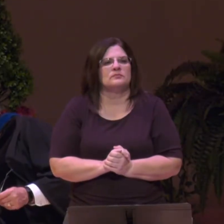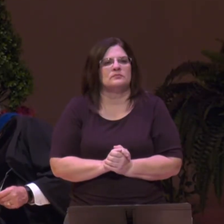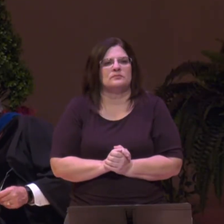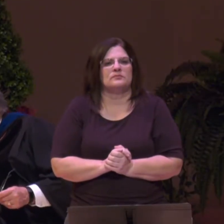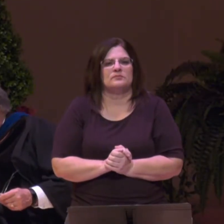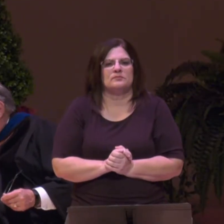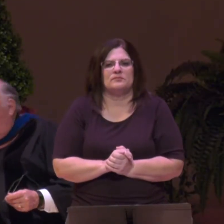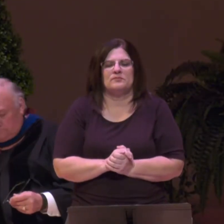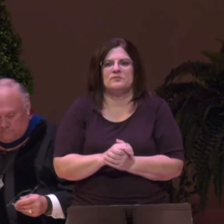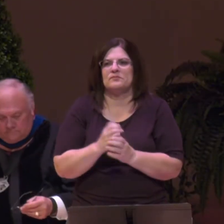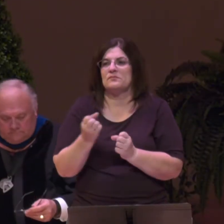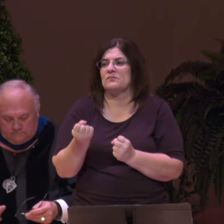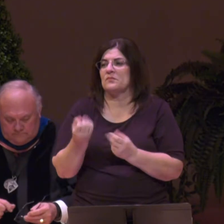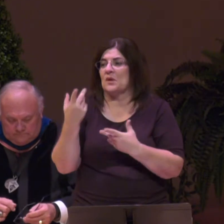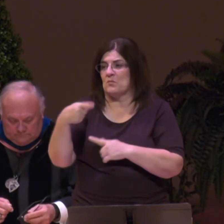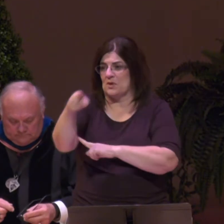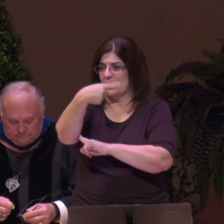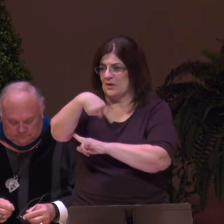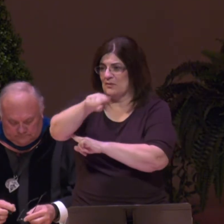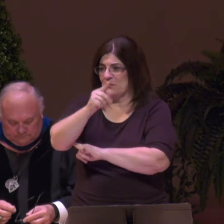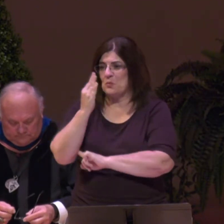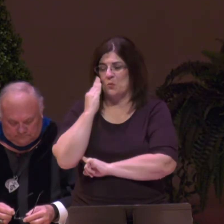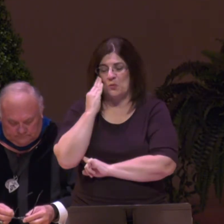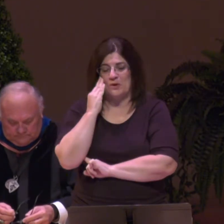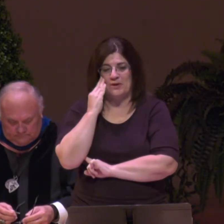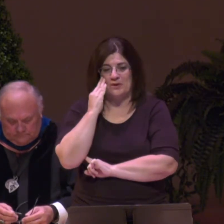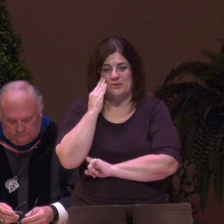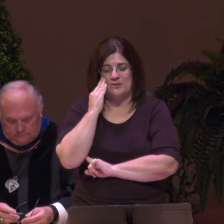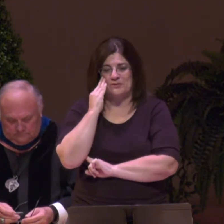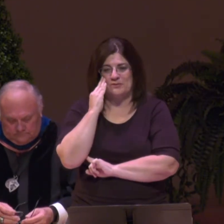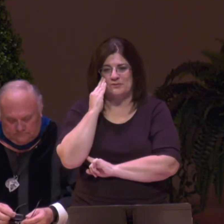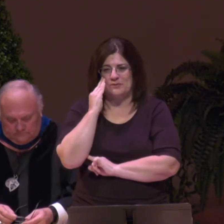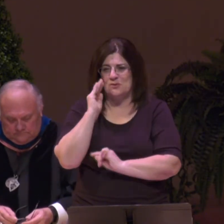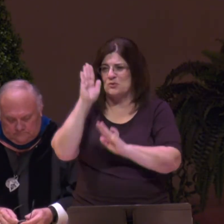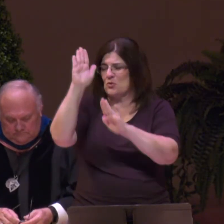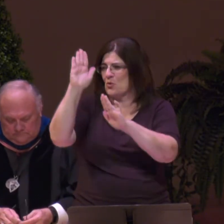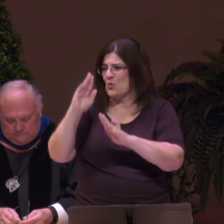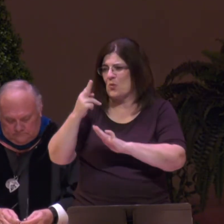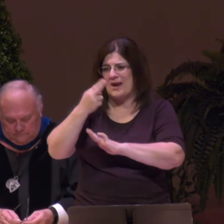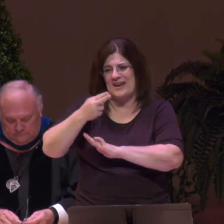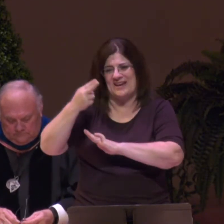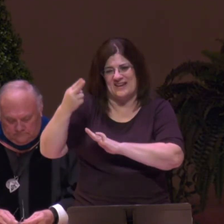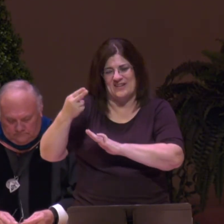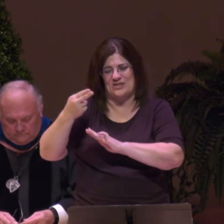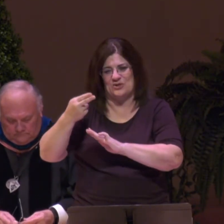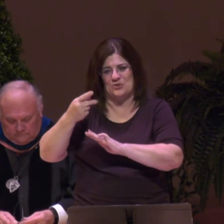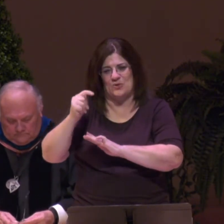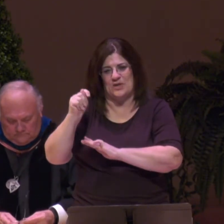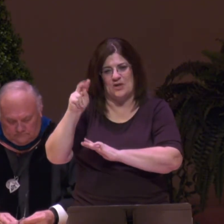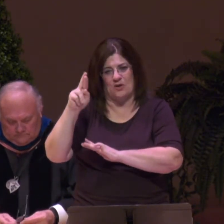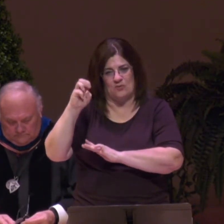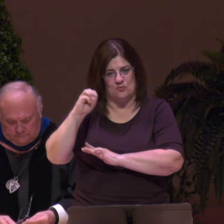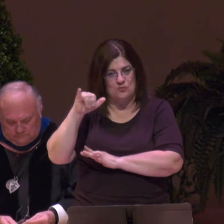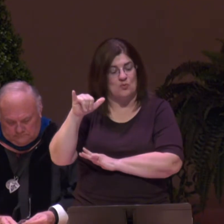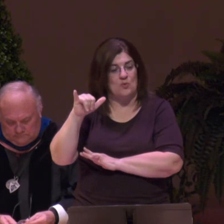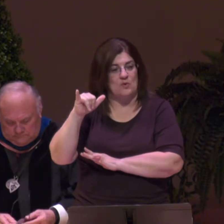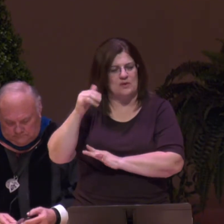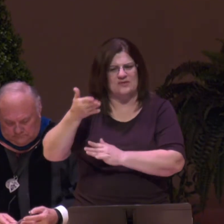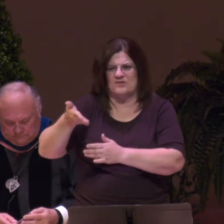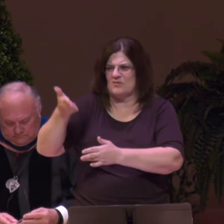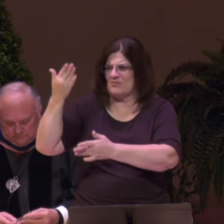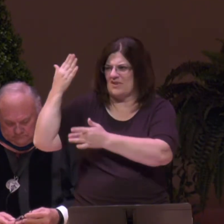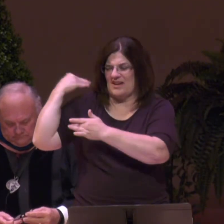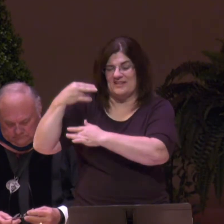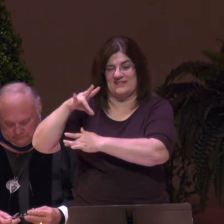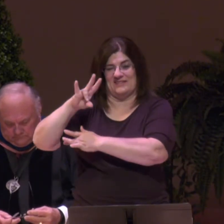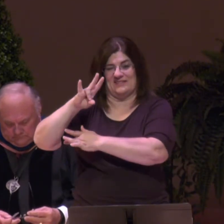Many of you are aware of the great history that Troy has enjoyed over the last 71